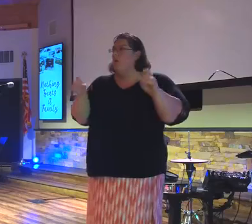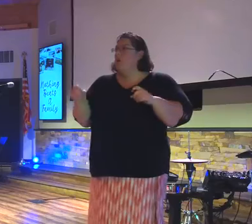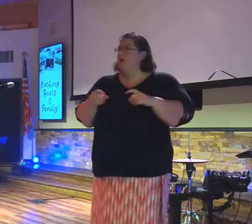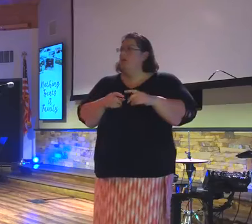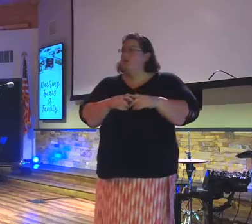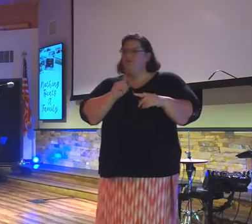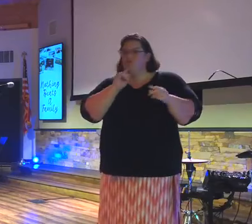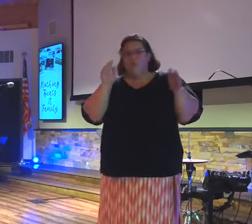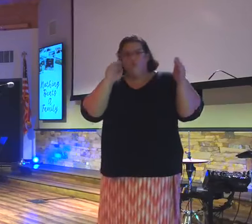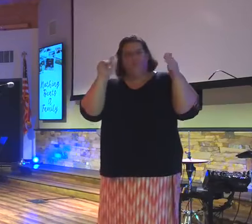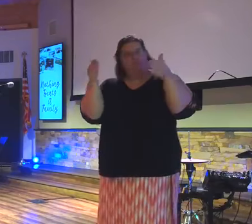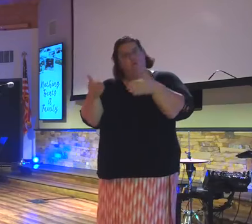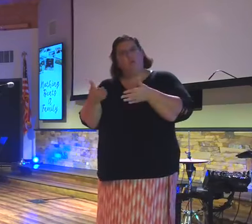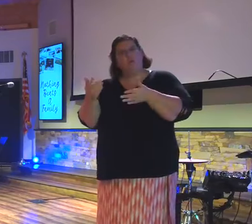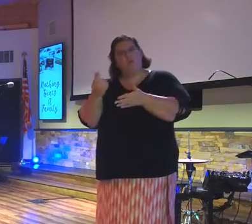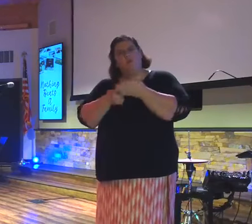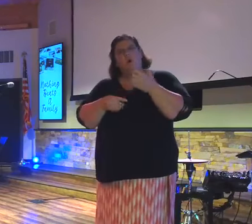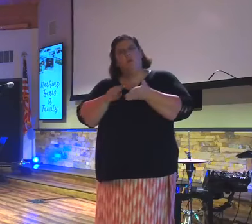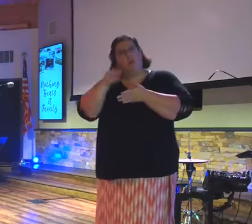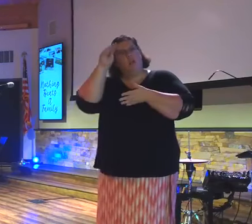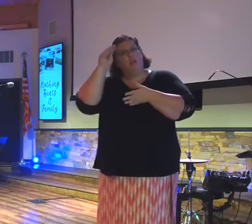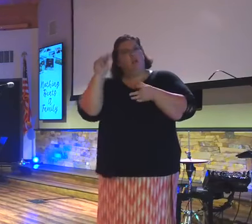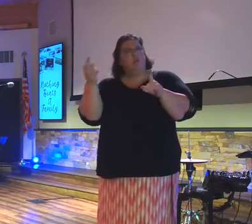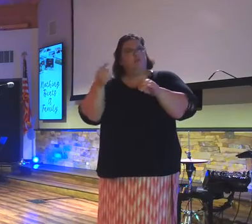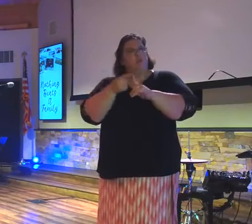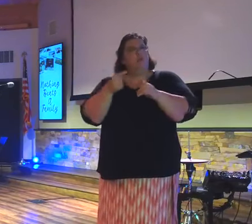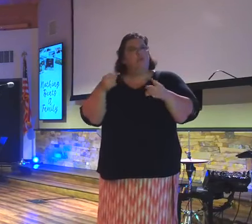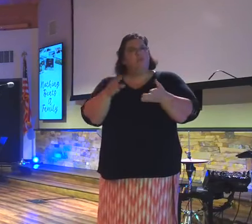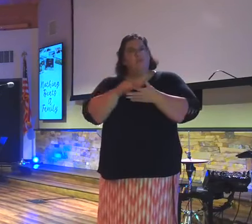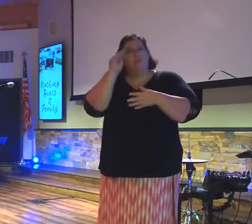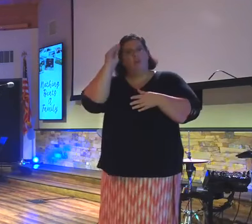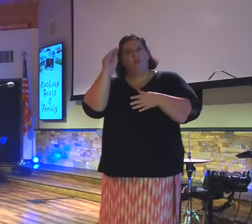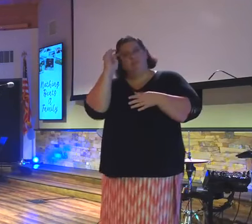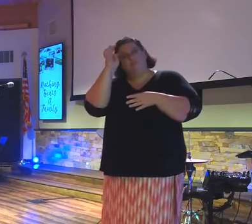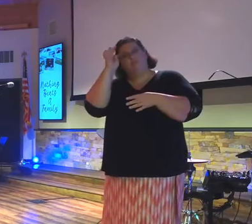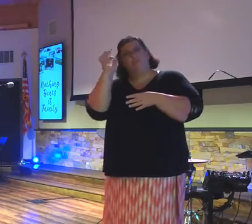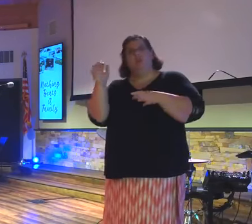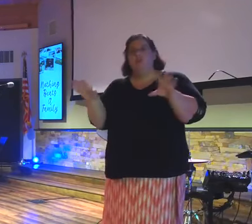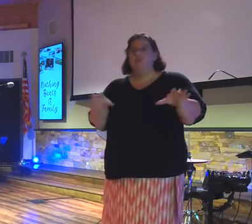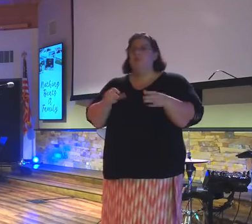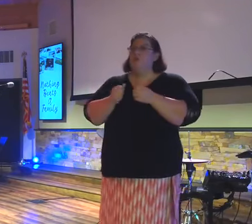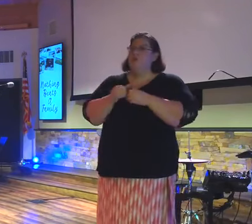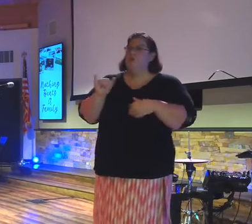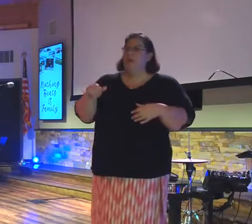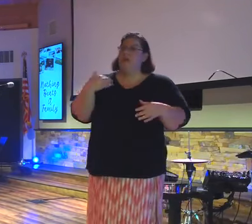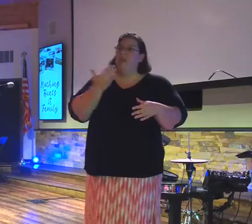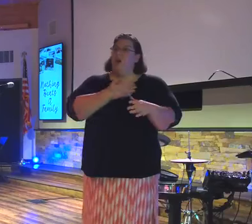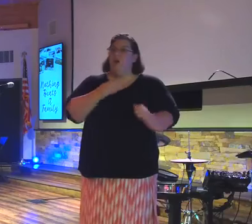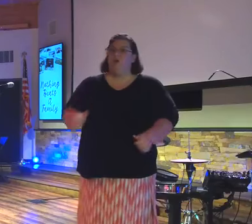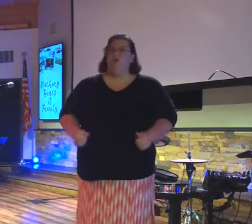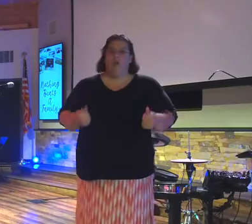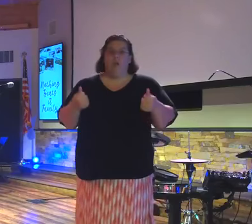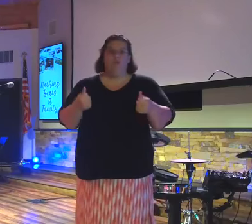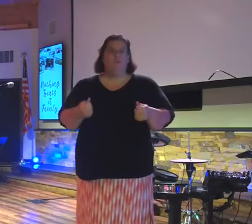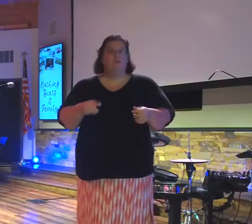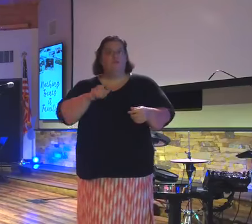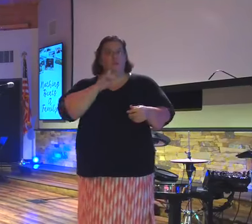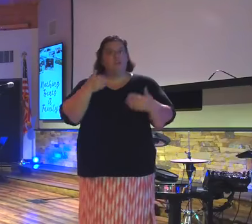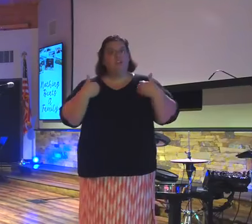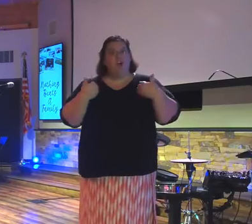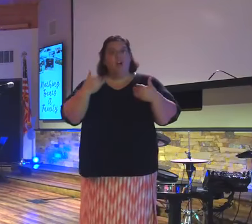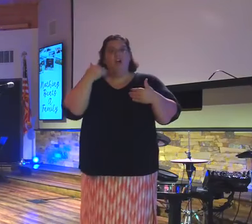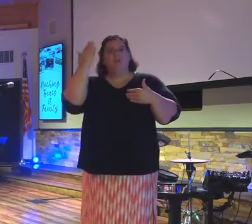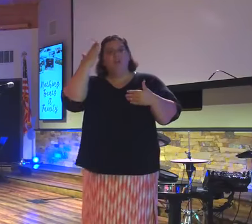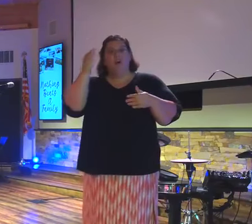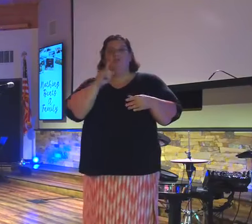really honed in on what we learned, what the main points were, and what we could do with that in our life as young adults. And so there's a